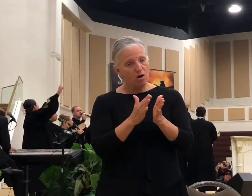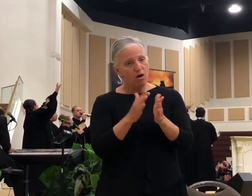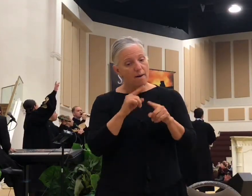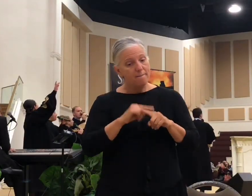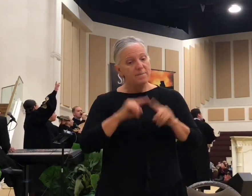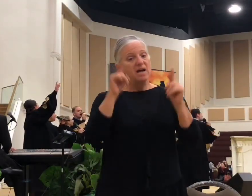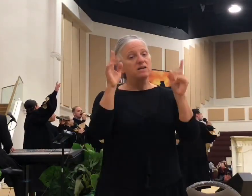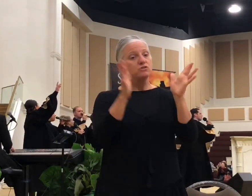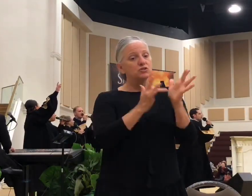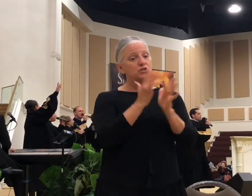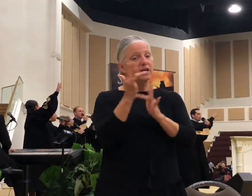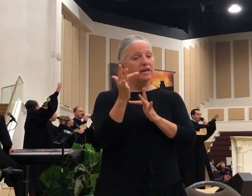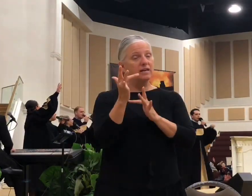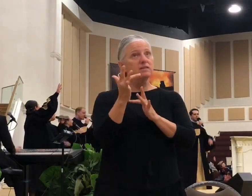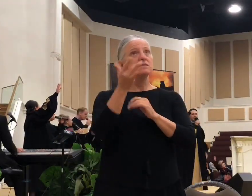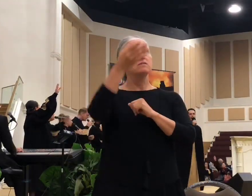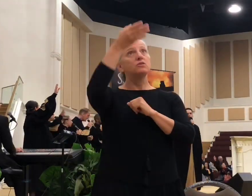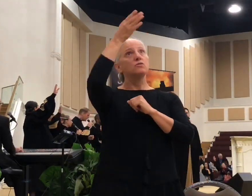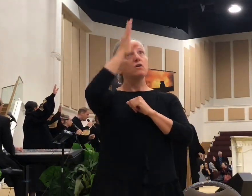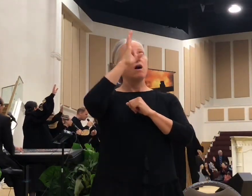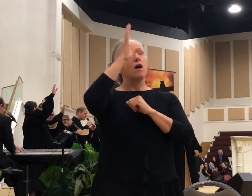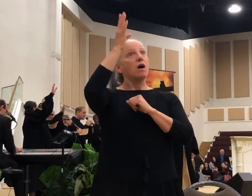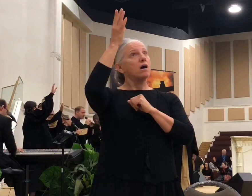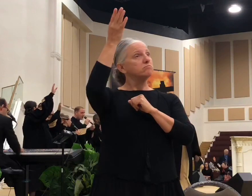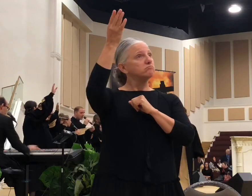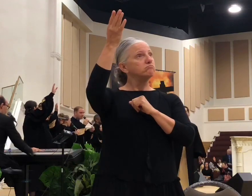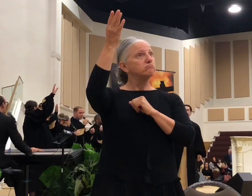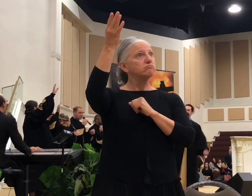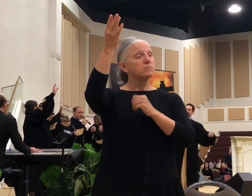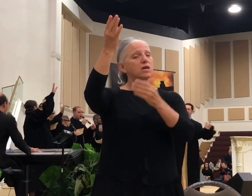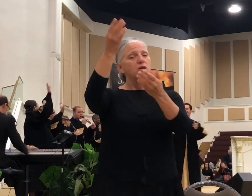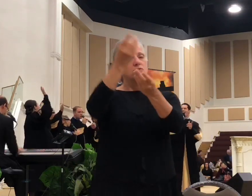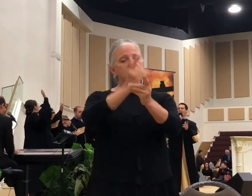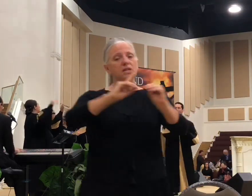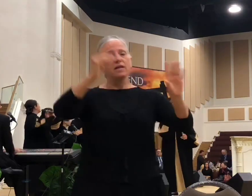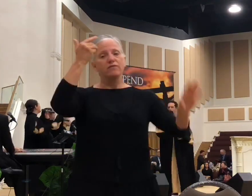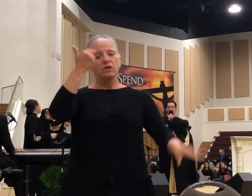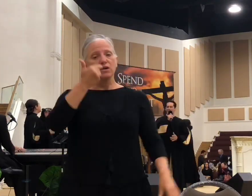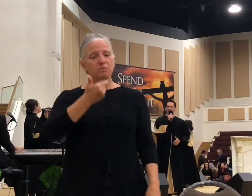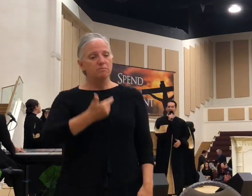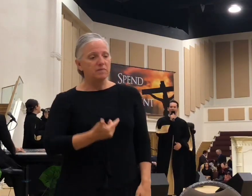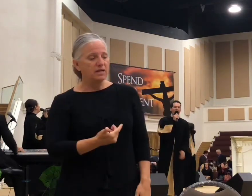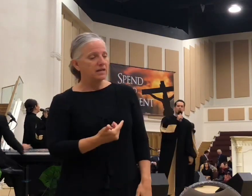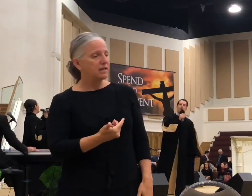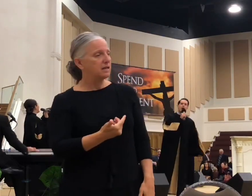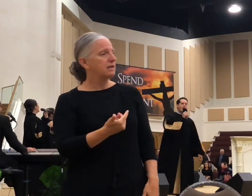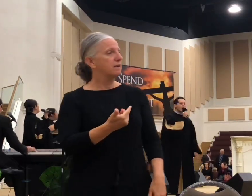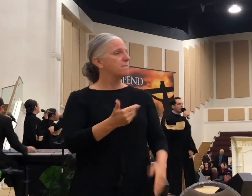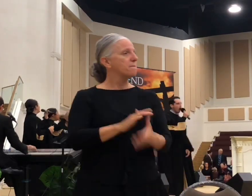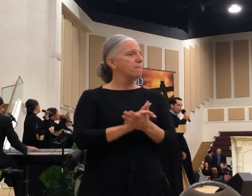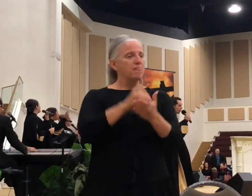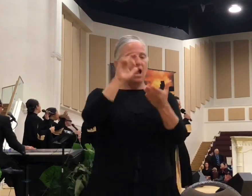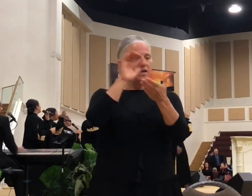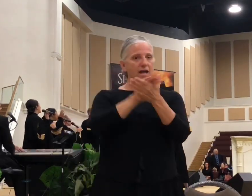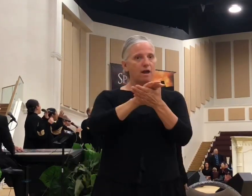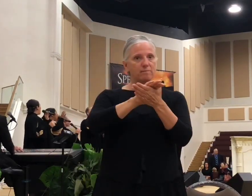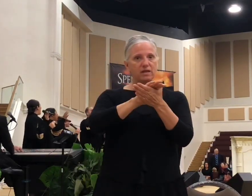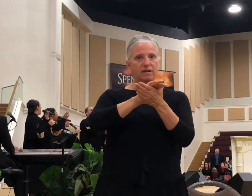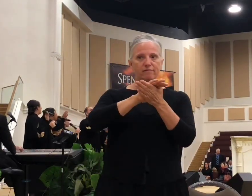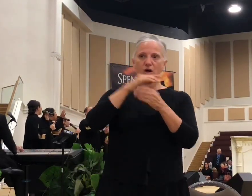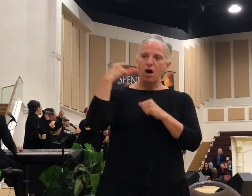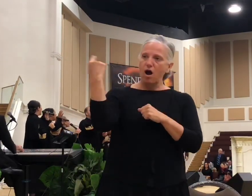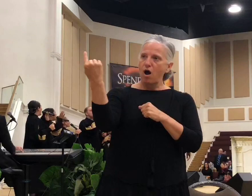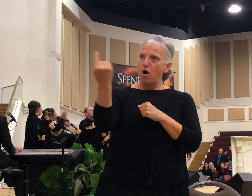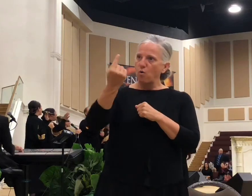Jesus came through right on time. Thank you, Jesus. Still can't believe all the